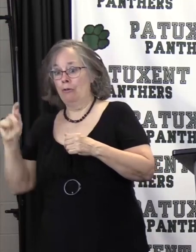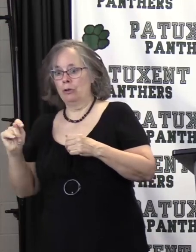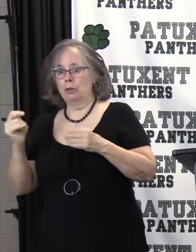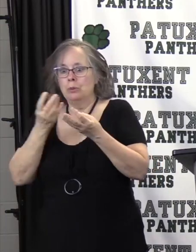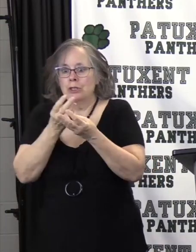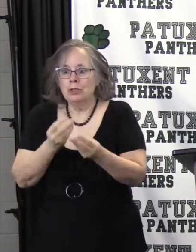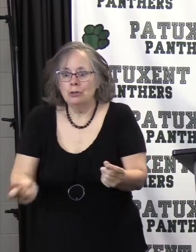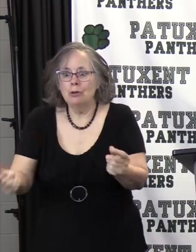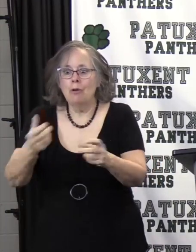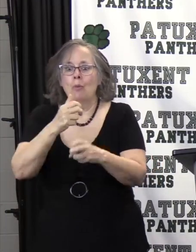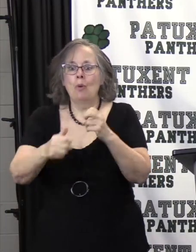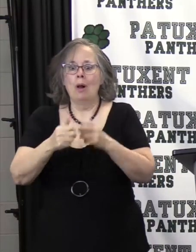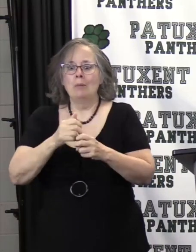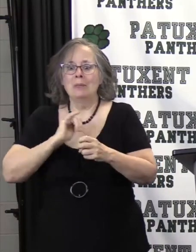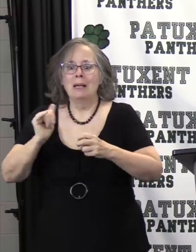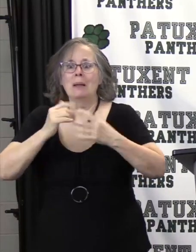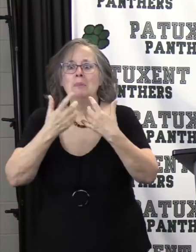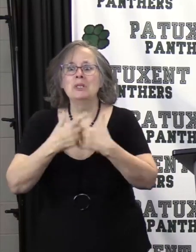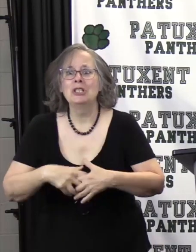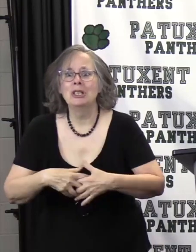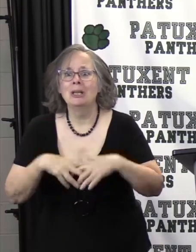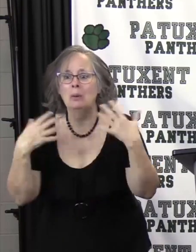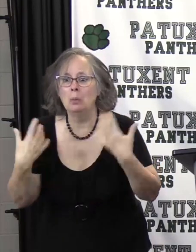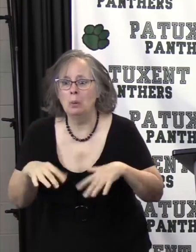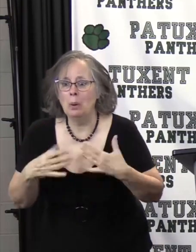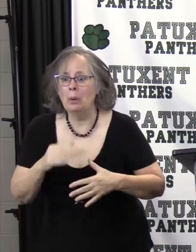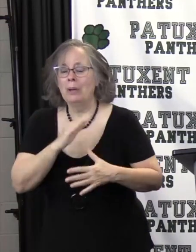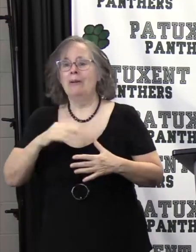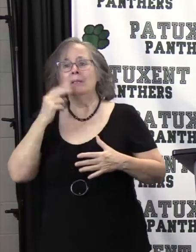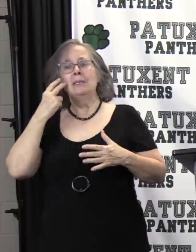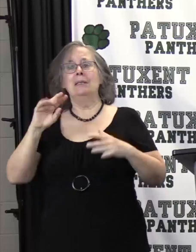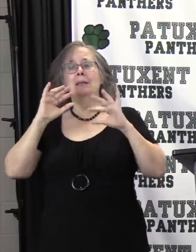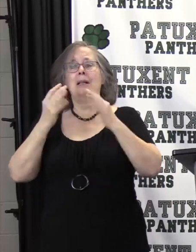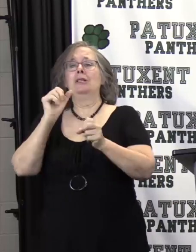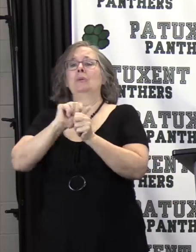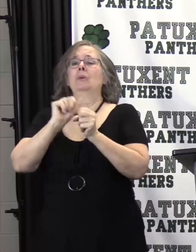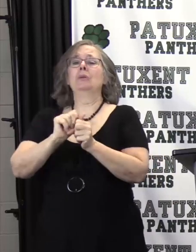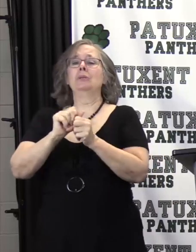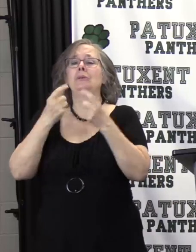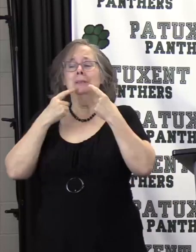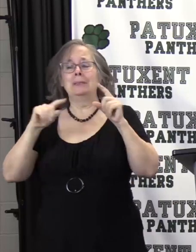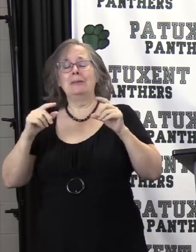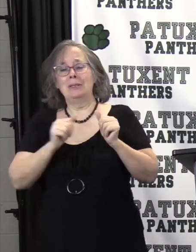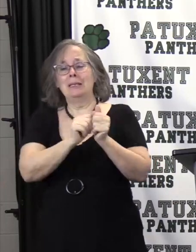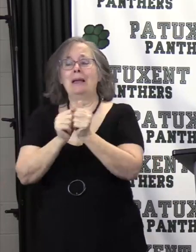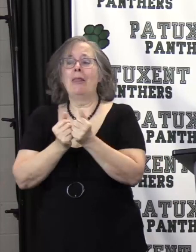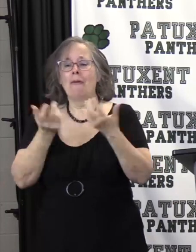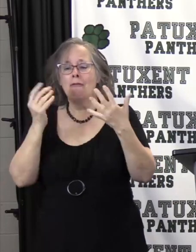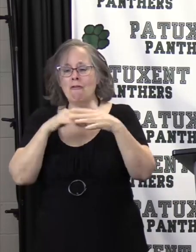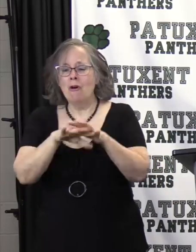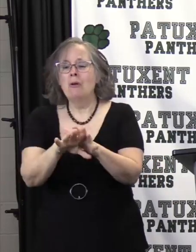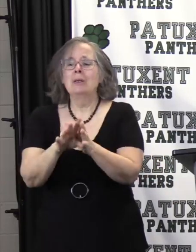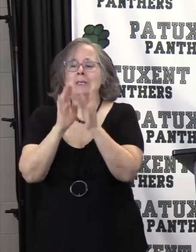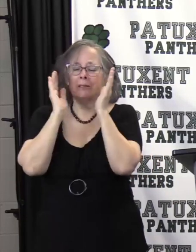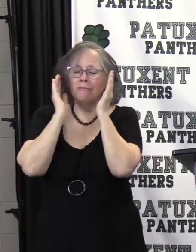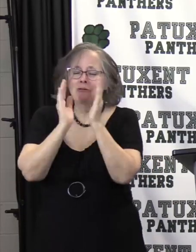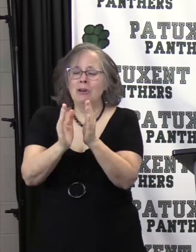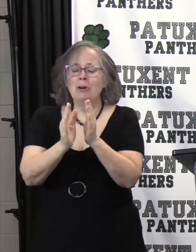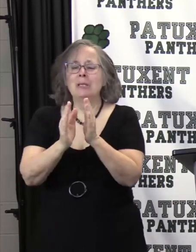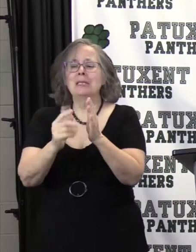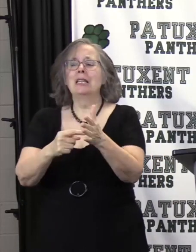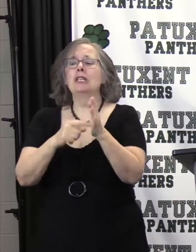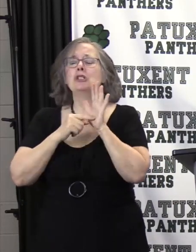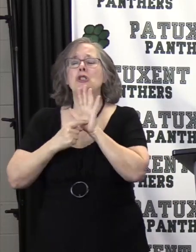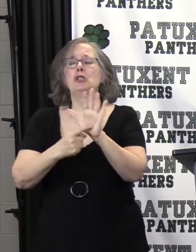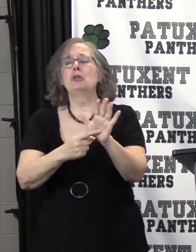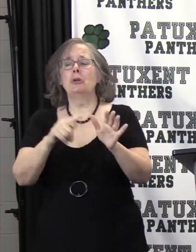solve problems. They were like a machine. I've never seen a class work so well together and be so focused. They reflect the